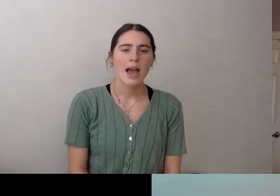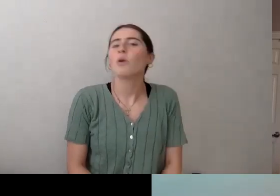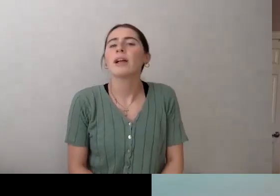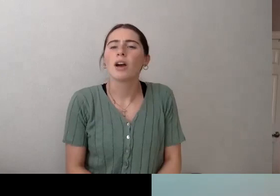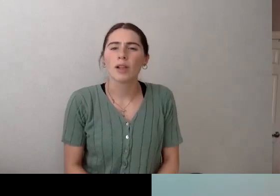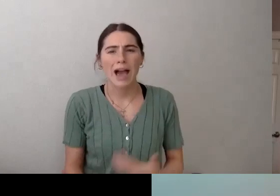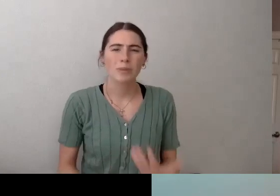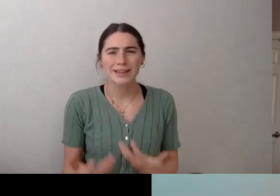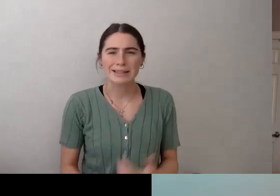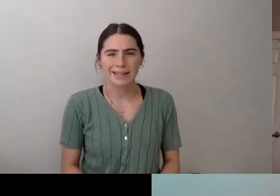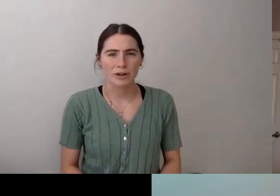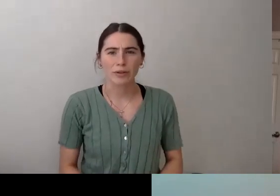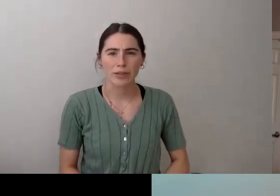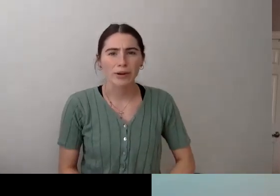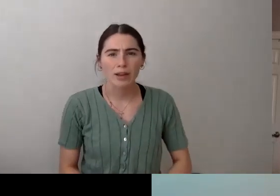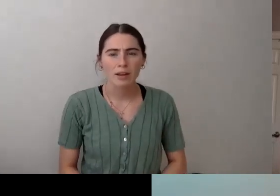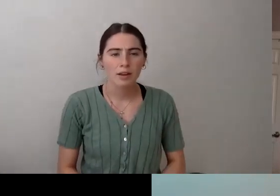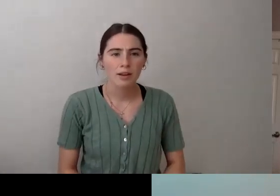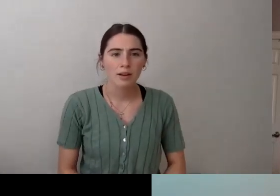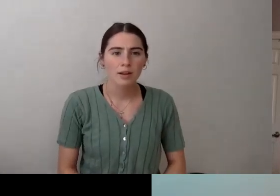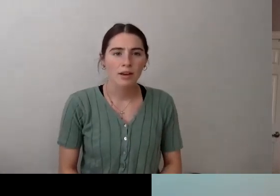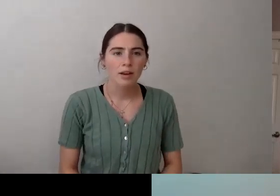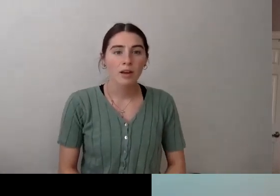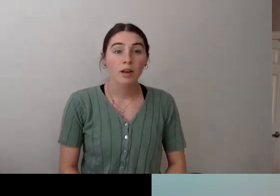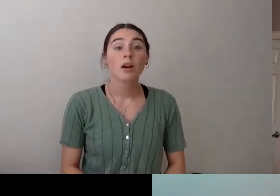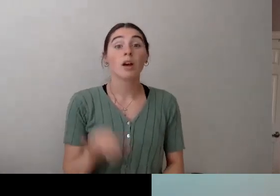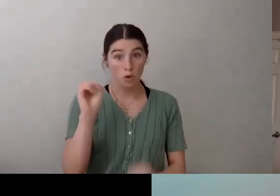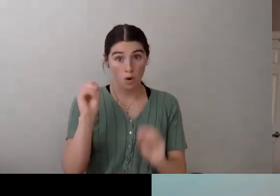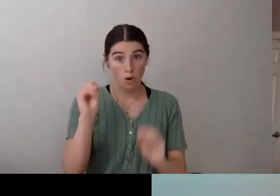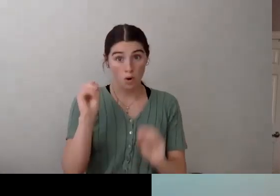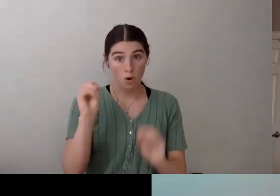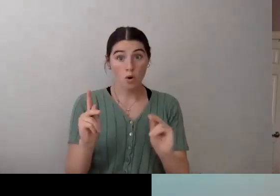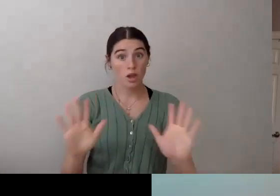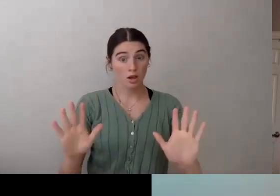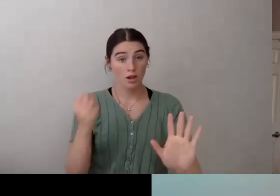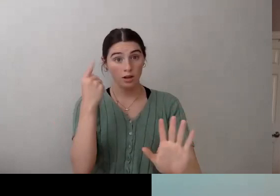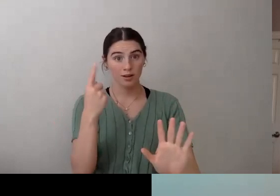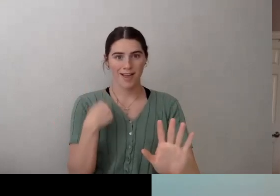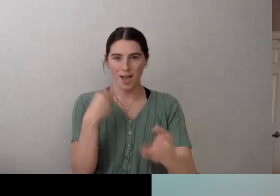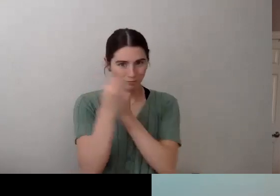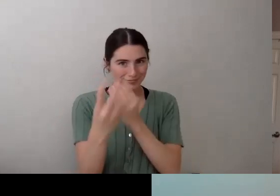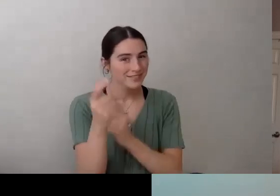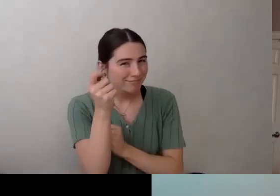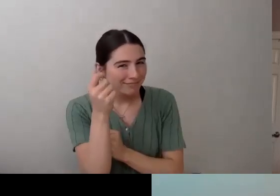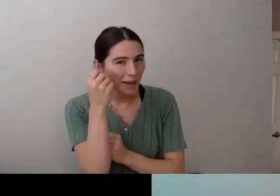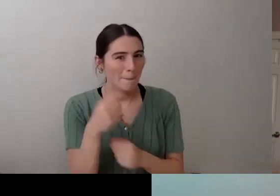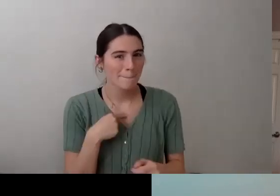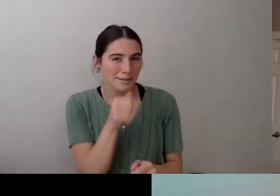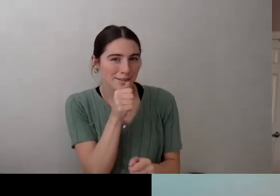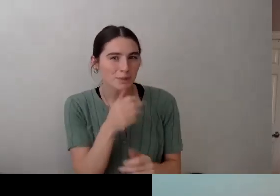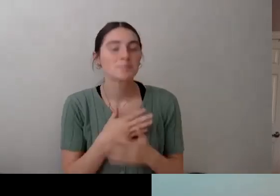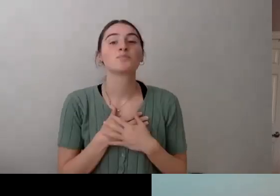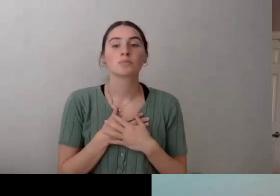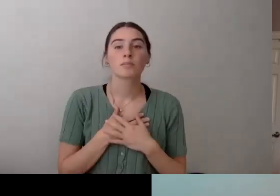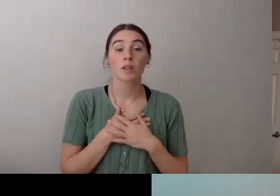how will I know like how many days later that they're good? okay, so here's a trick that I like to do. Anything that I put in the